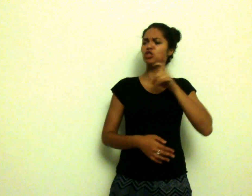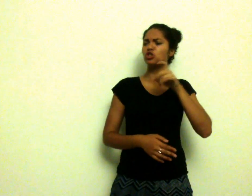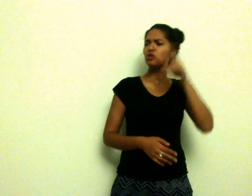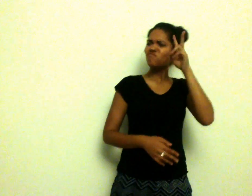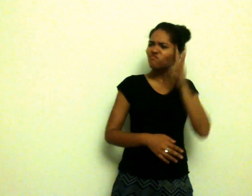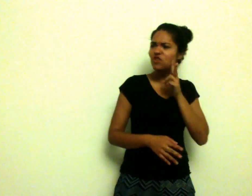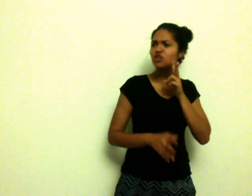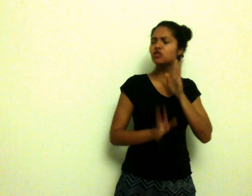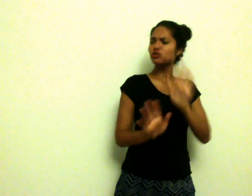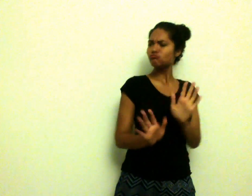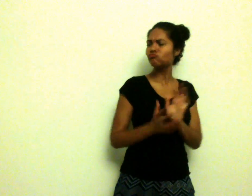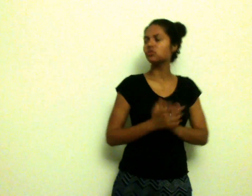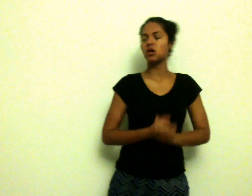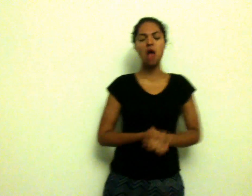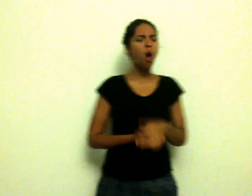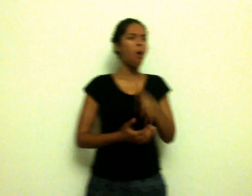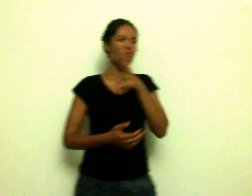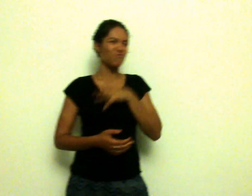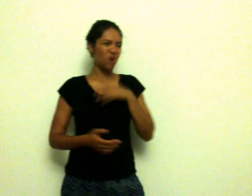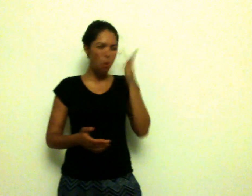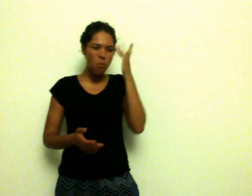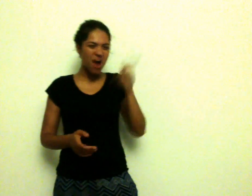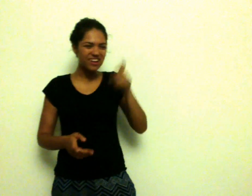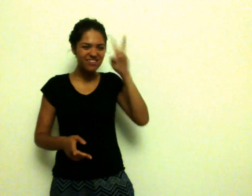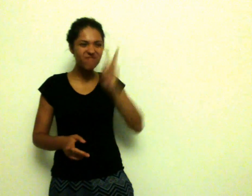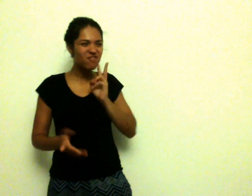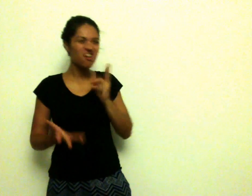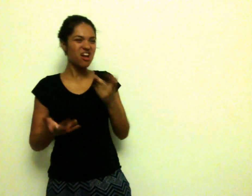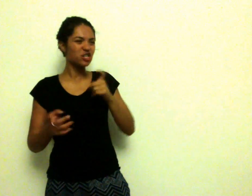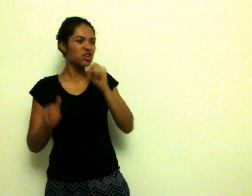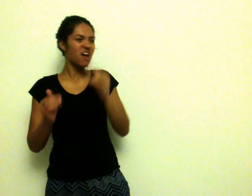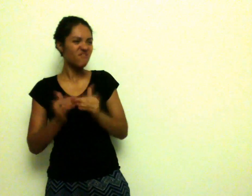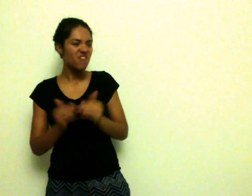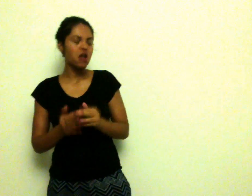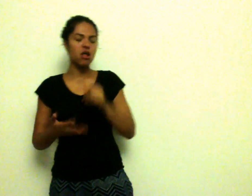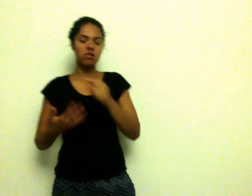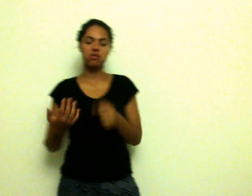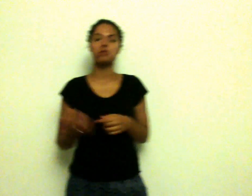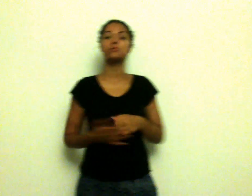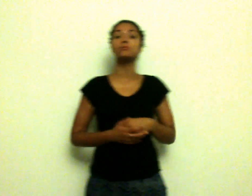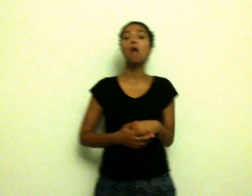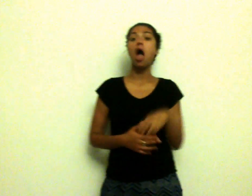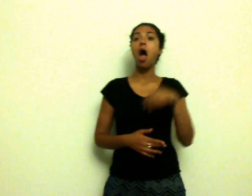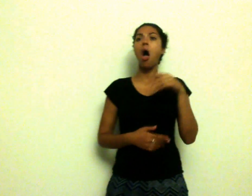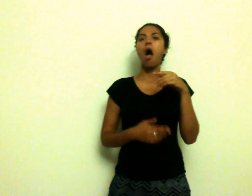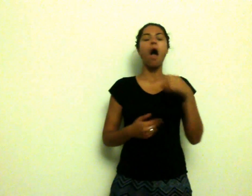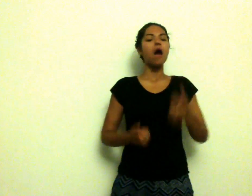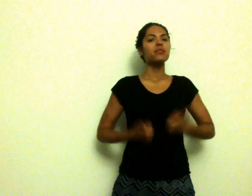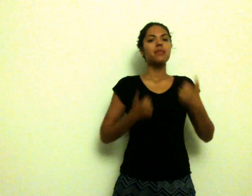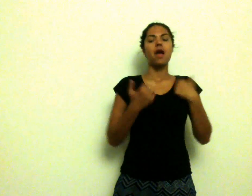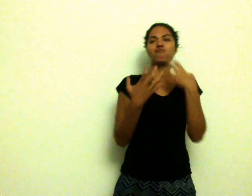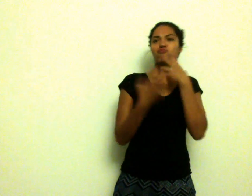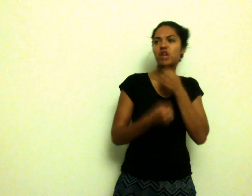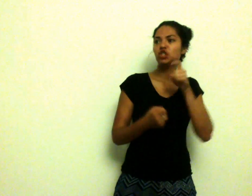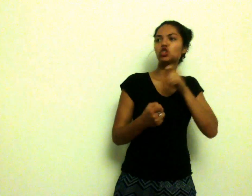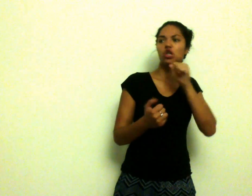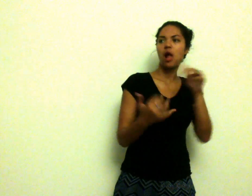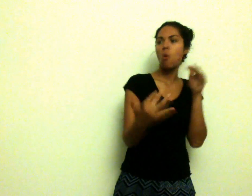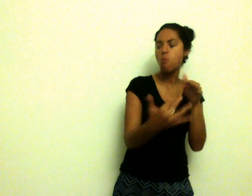a politician, he cries out that war is a waste of life, and then as a philosopher that life itself is a waste of time. A Russian pessimist will